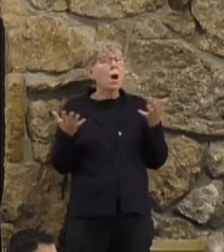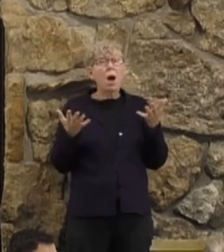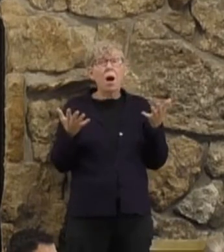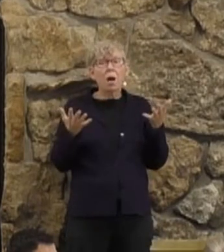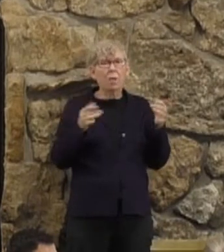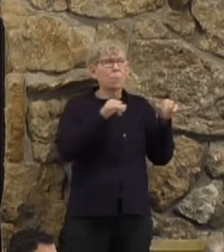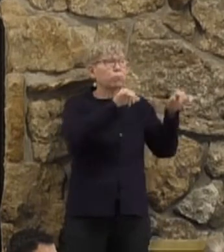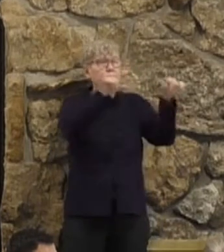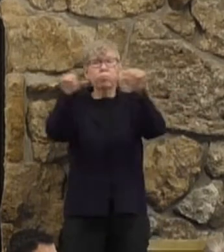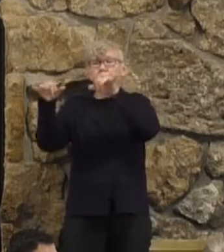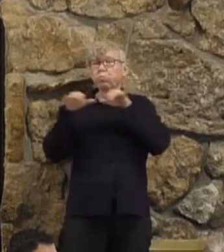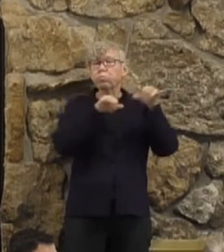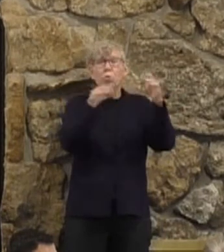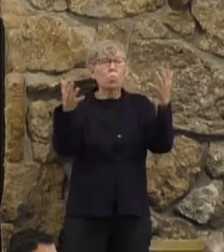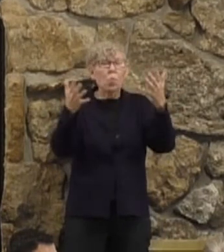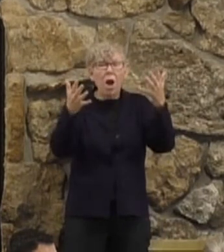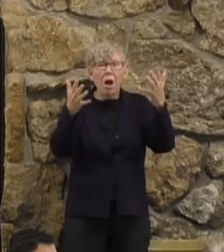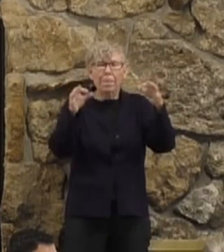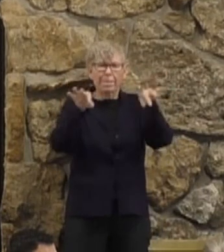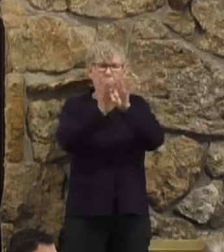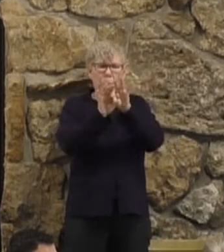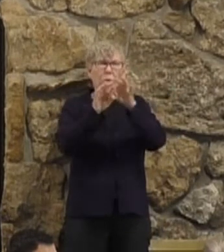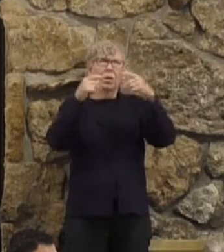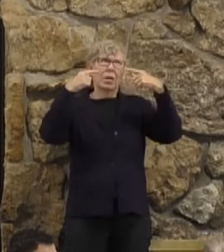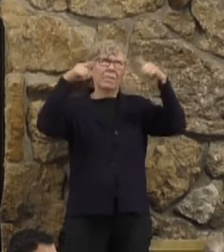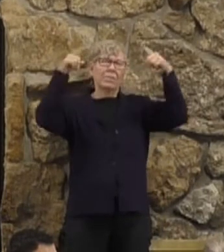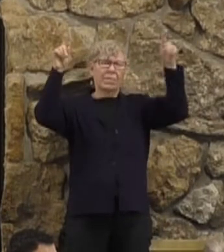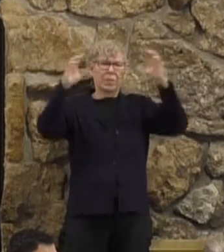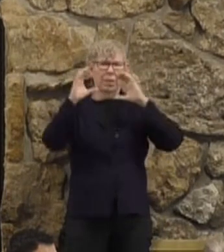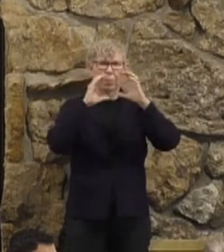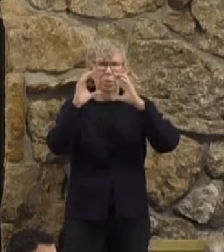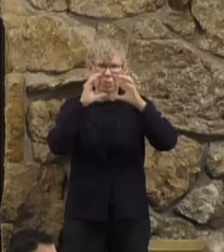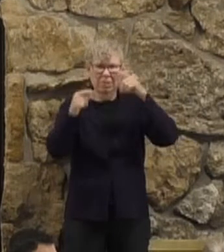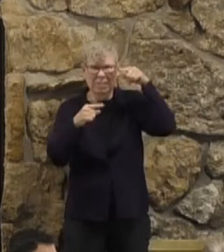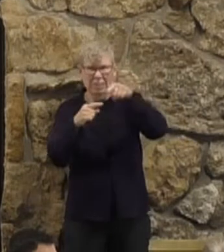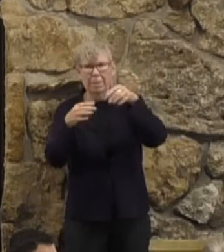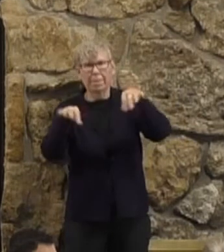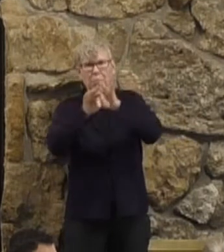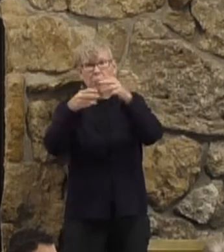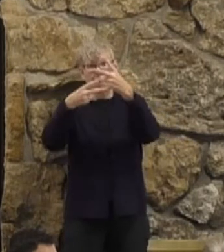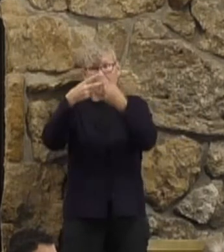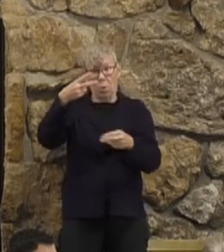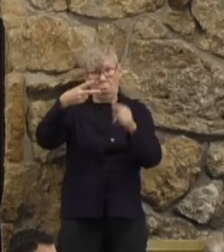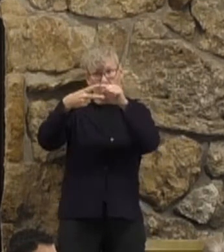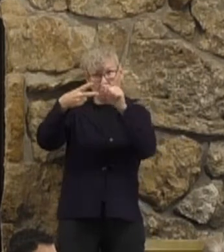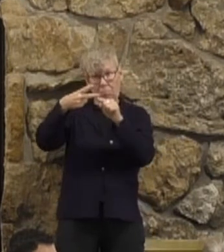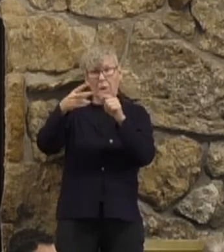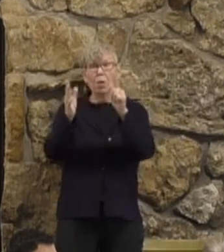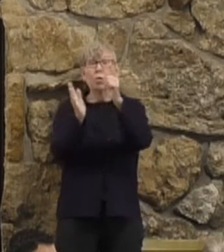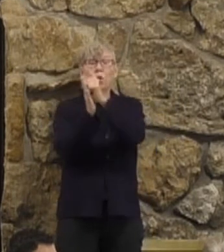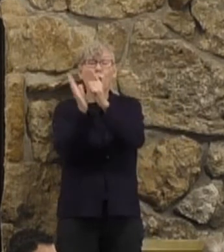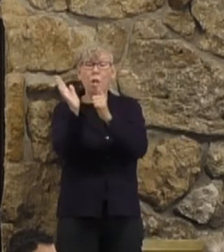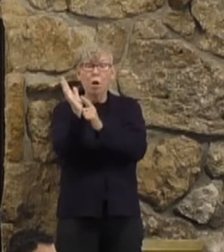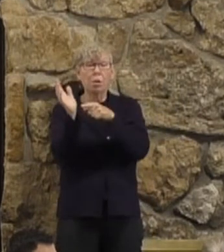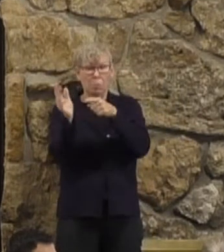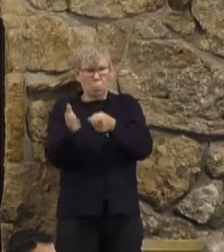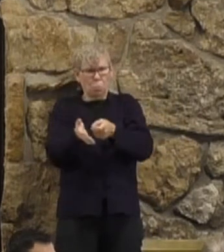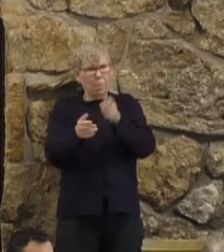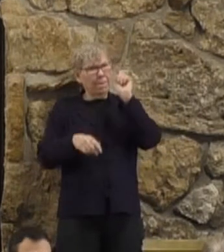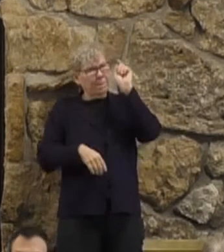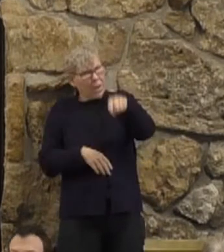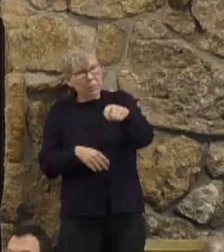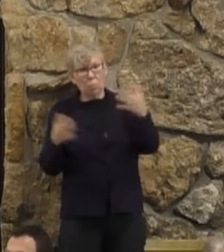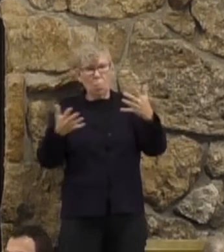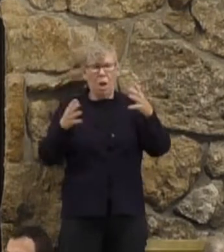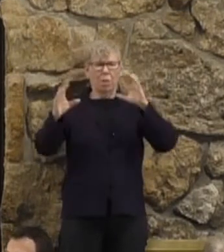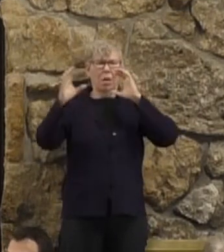communication. Both of these laws require effective communication for people with disabilities. So of course you're asking, what does